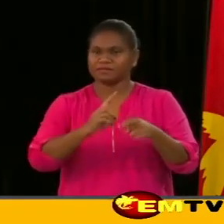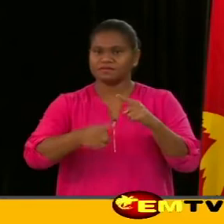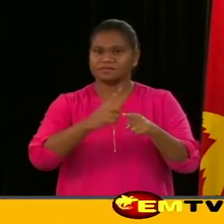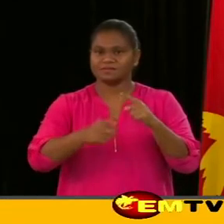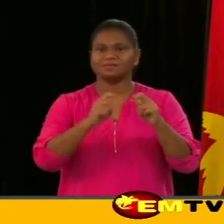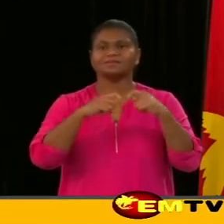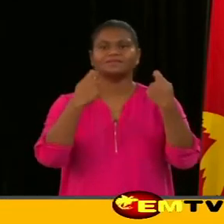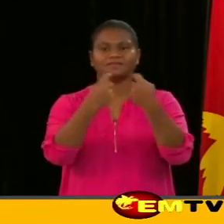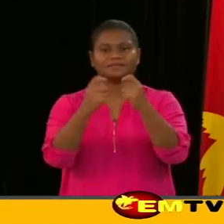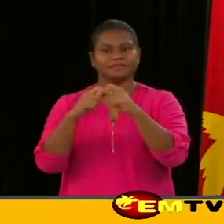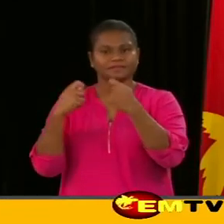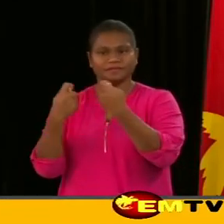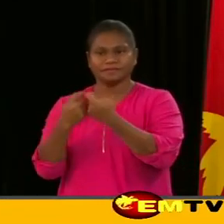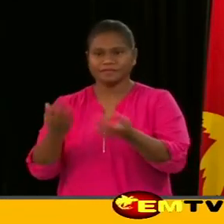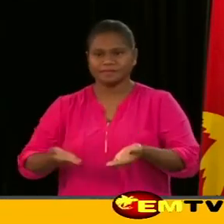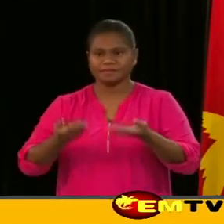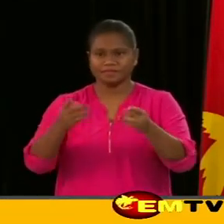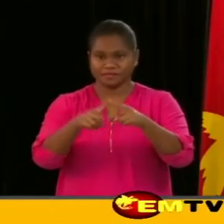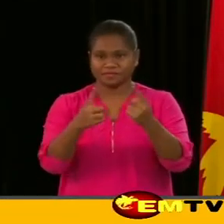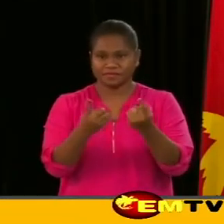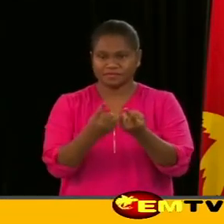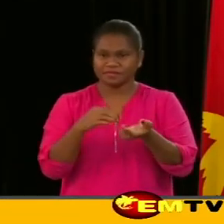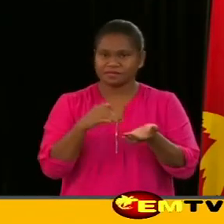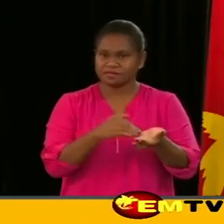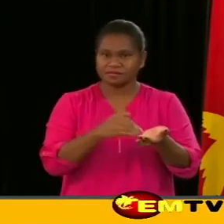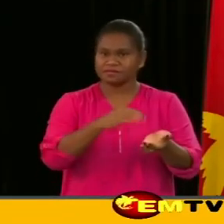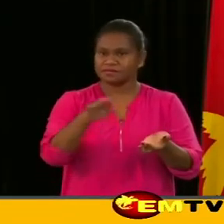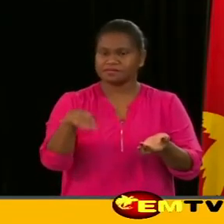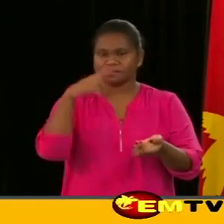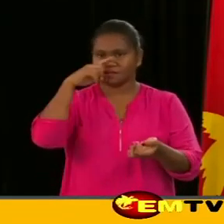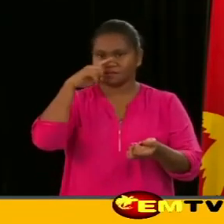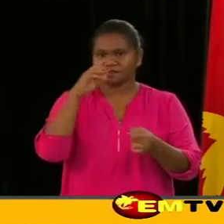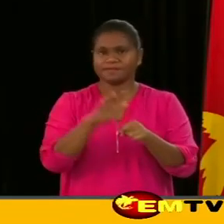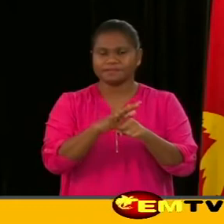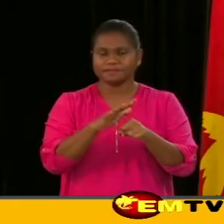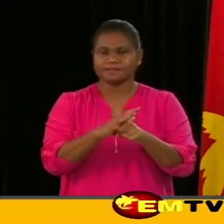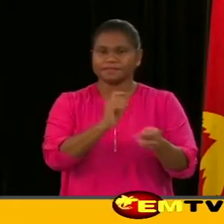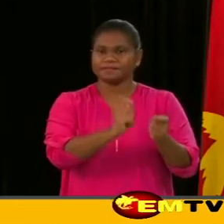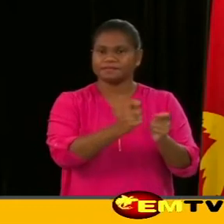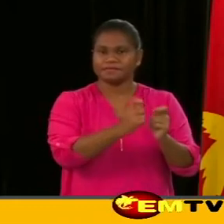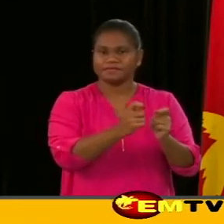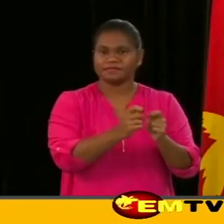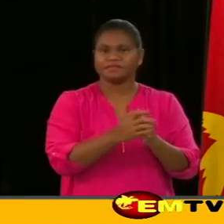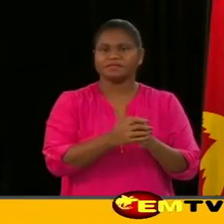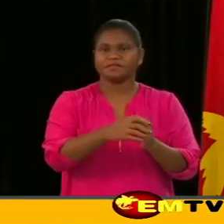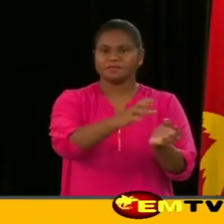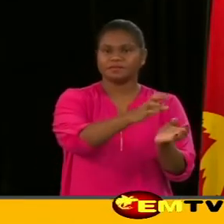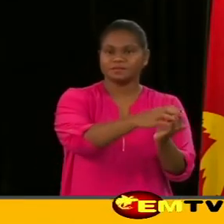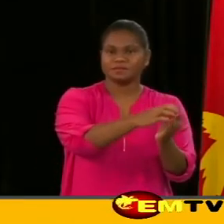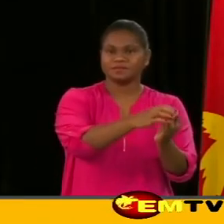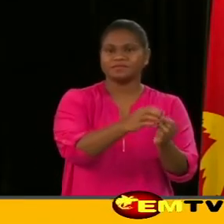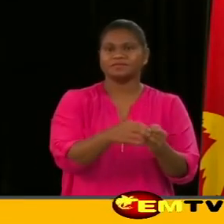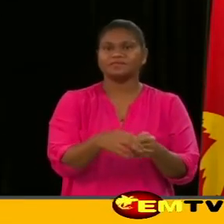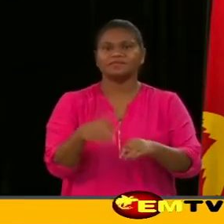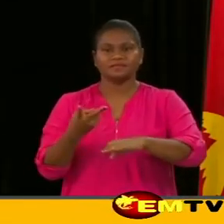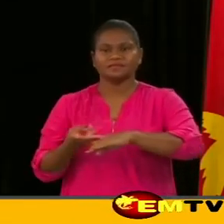the infrastructure to have the ability to test along our border towns of Wewak, Kiunga,